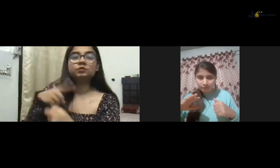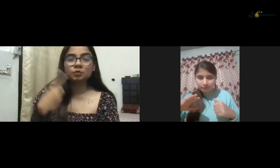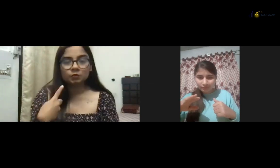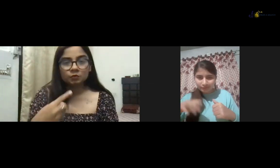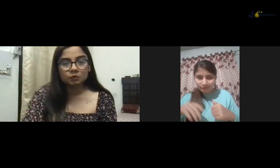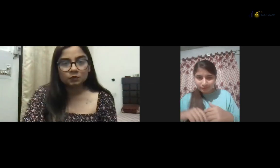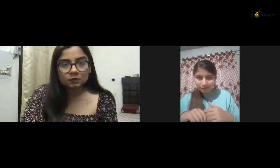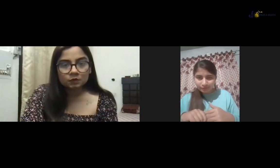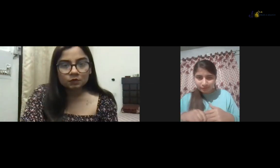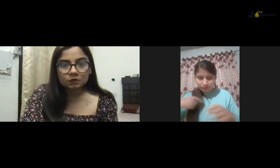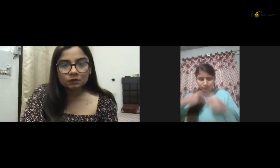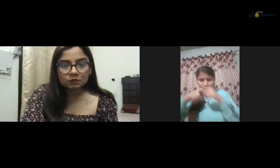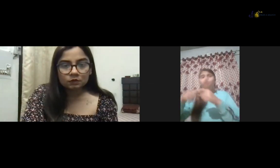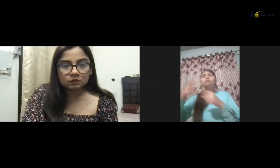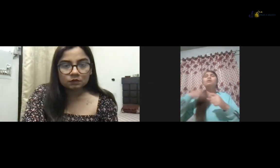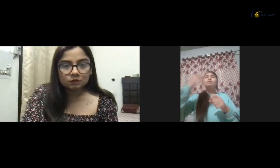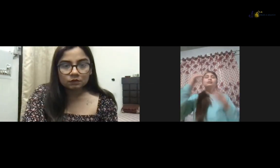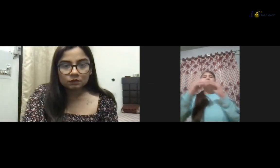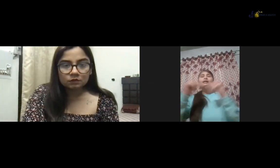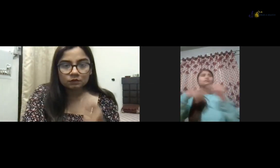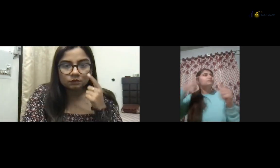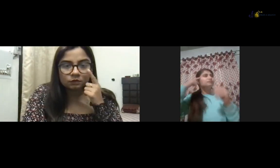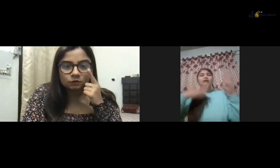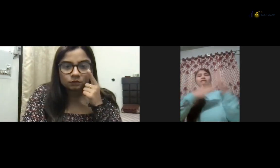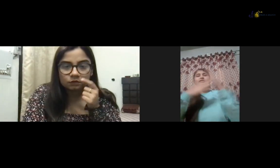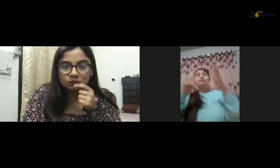from Sweta, Shurbi, Sodamini, from who want to ask?